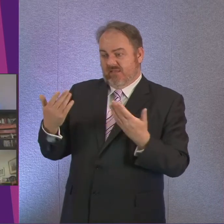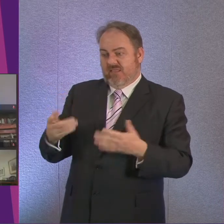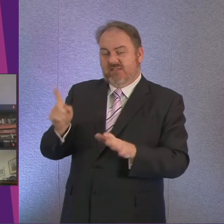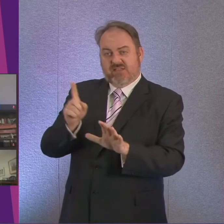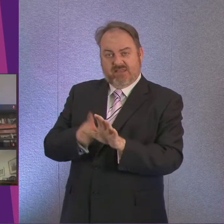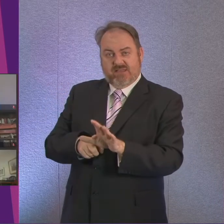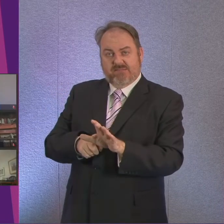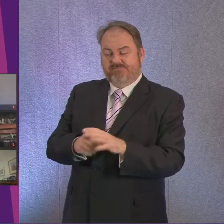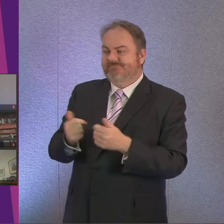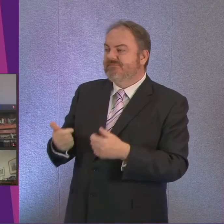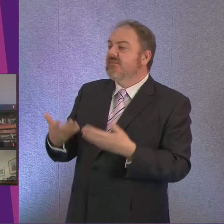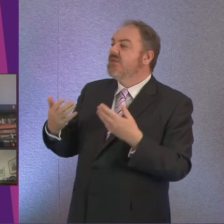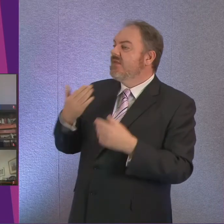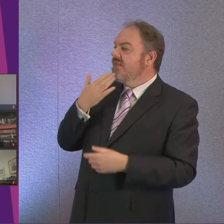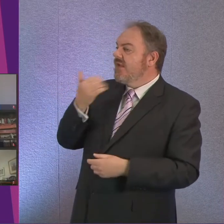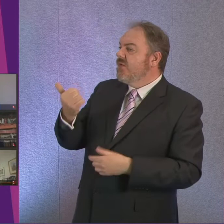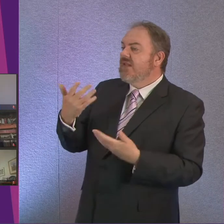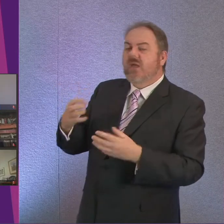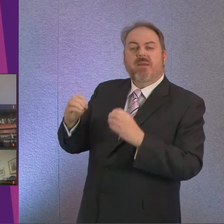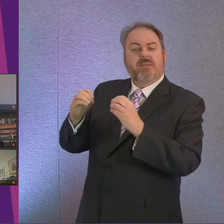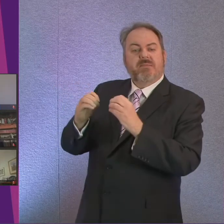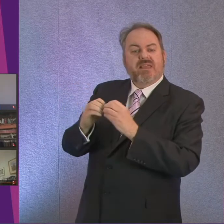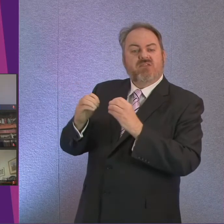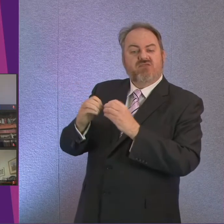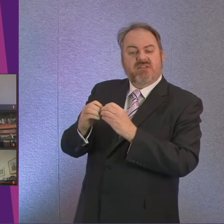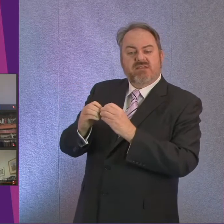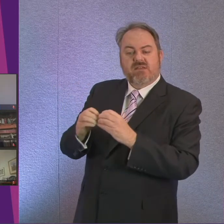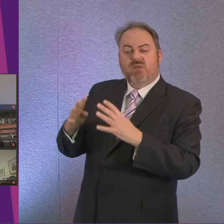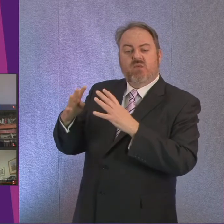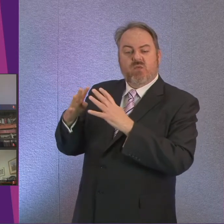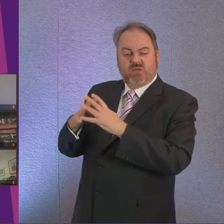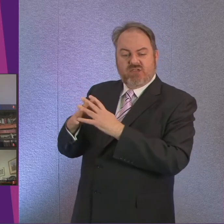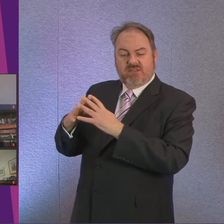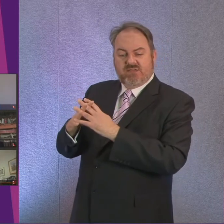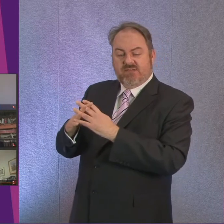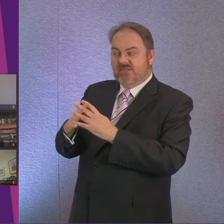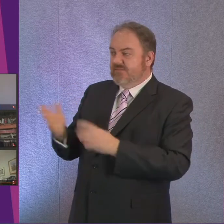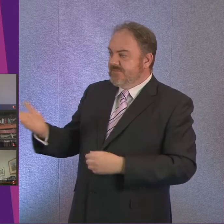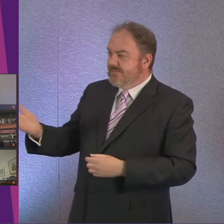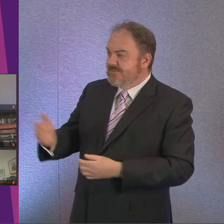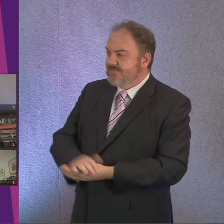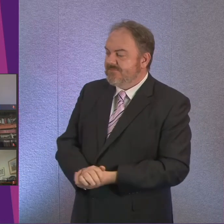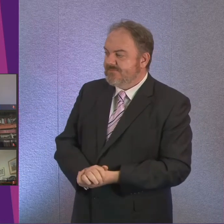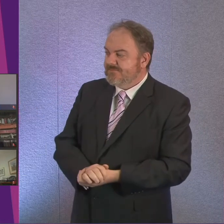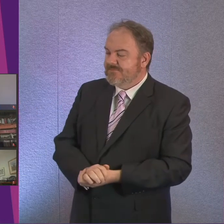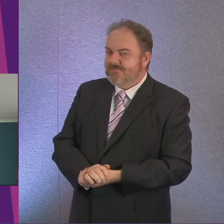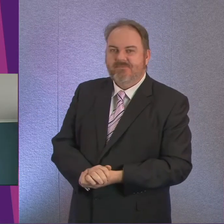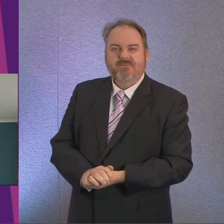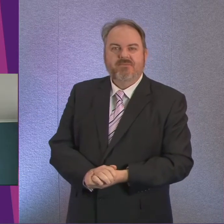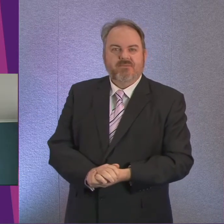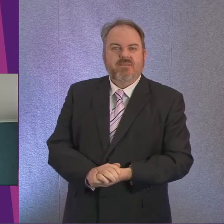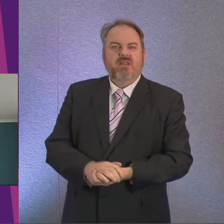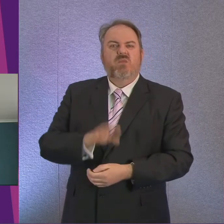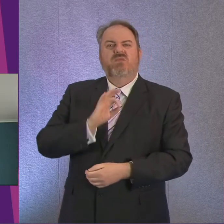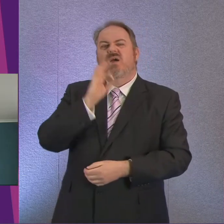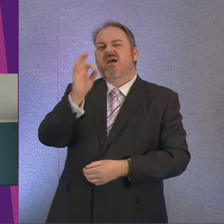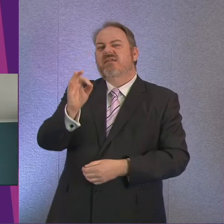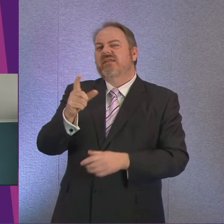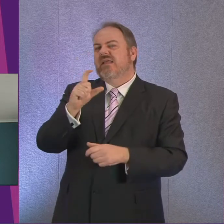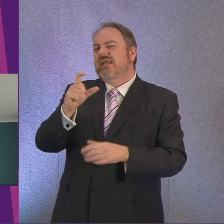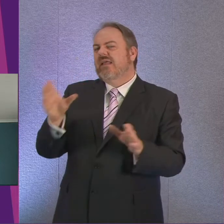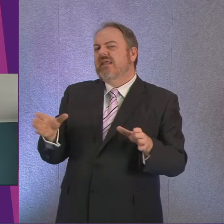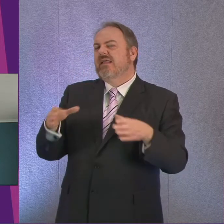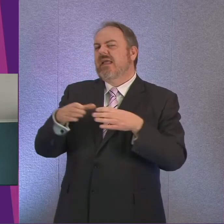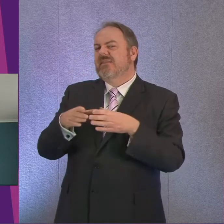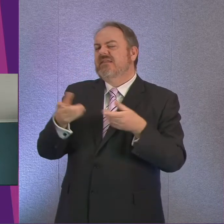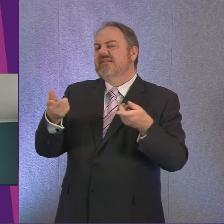Thank you. Beatrice Wishart, to be followed by Rona Mackay. Beatrice Wishart. It's a question for the Cabinet Secretary, and it's